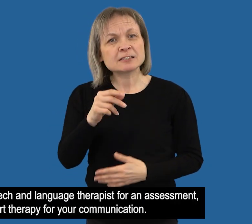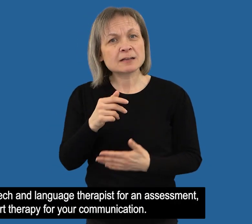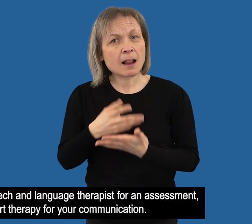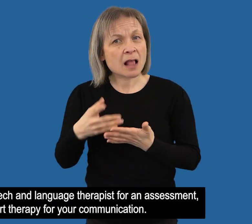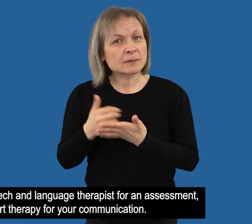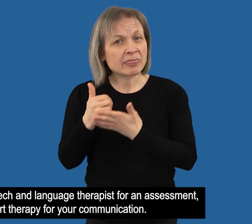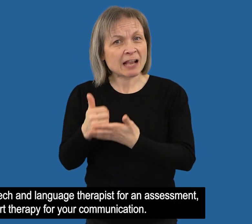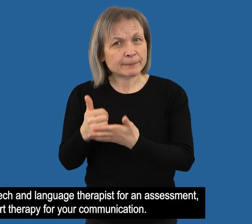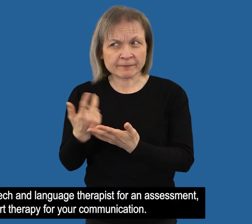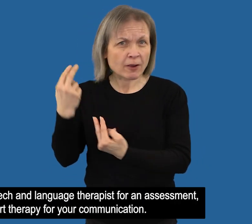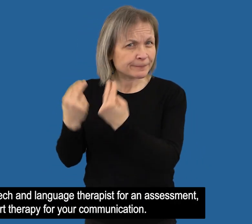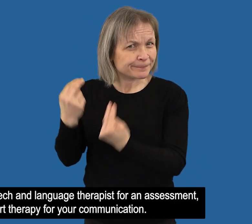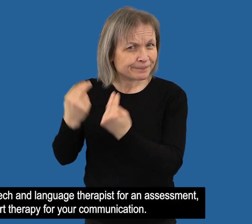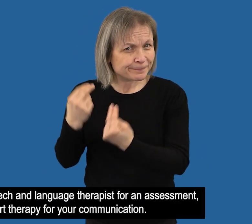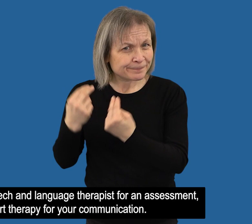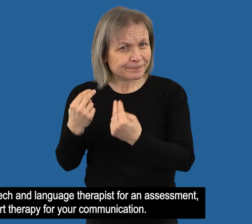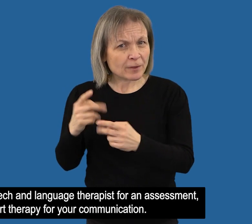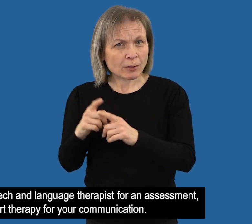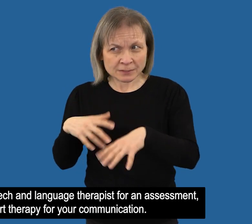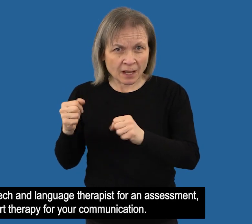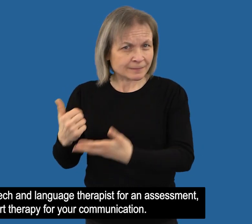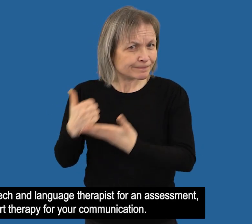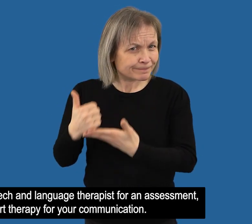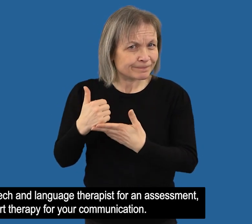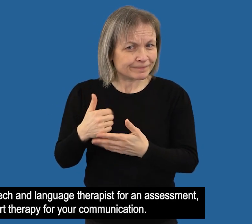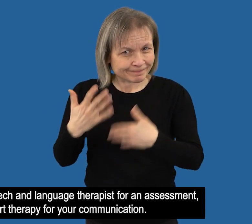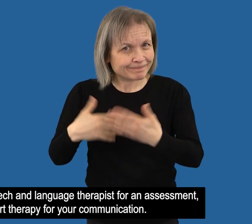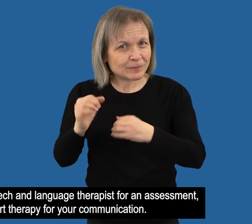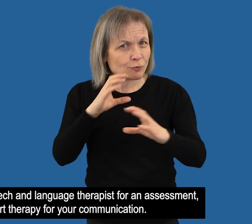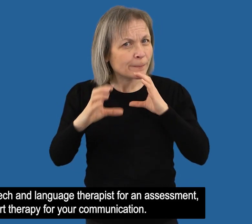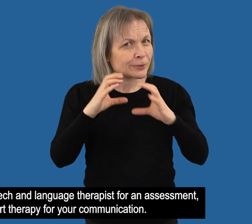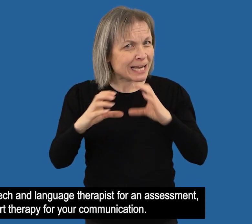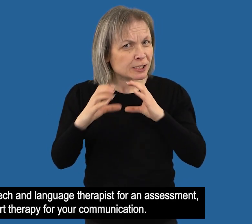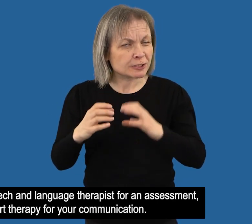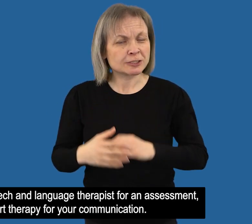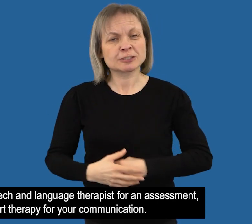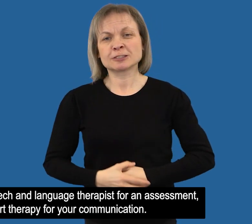You should see a speech and language therapist for an assessment and to start therapy for your communication.